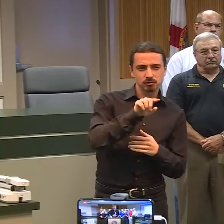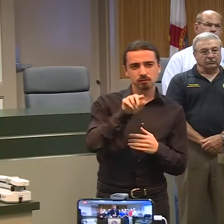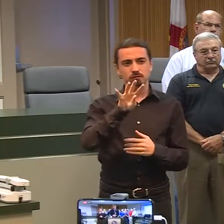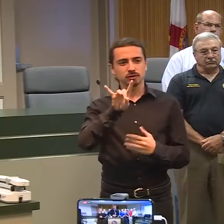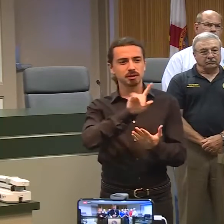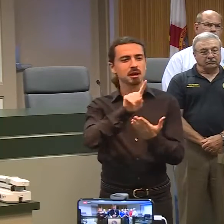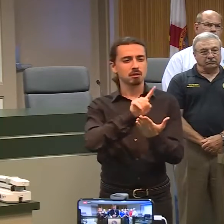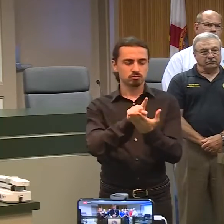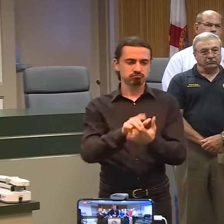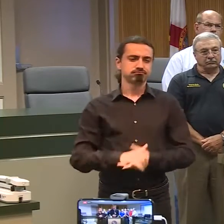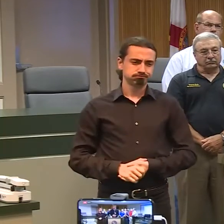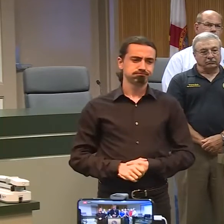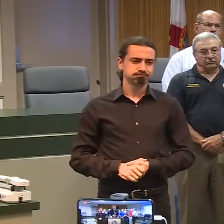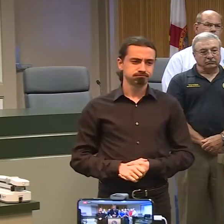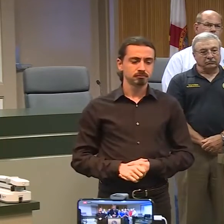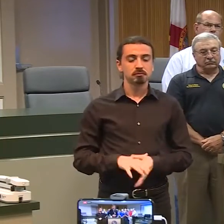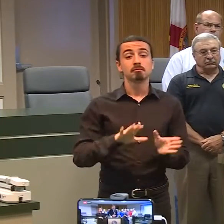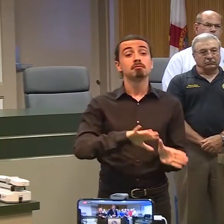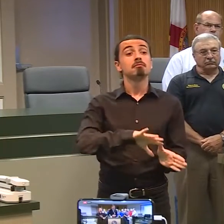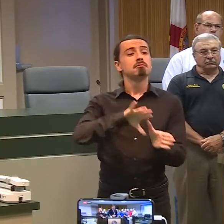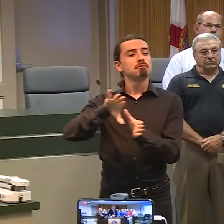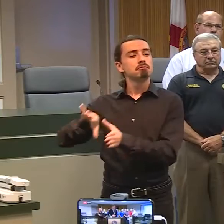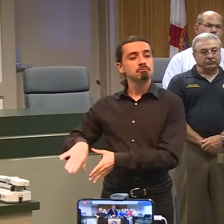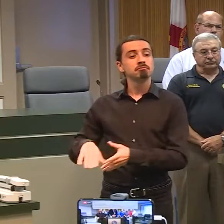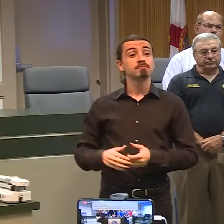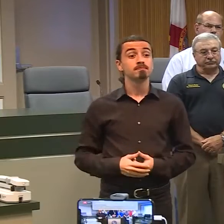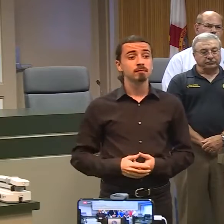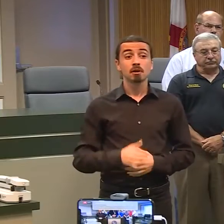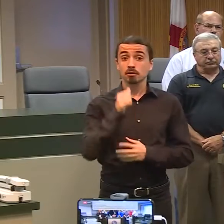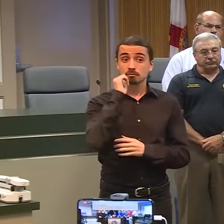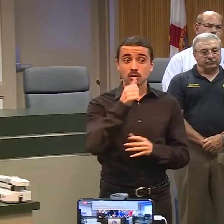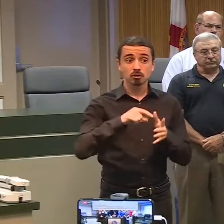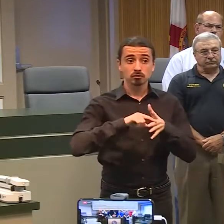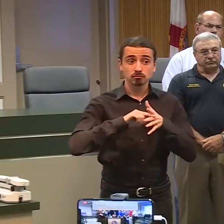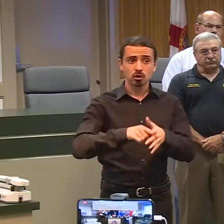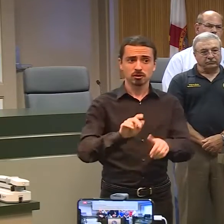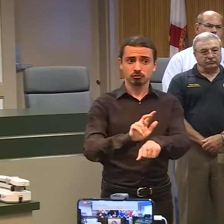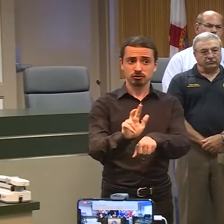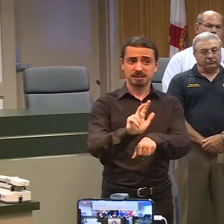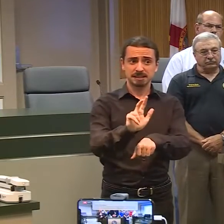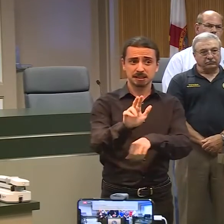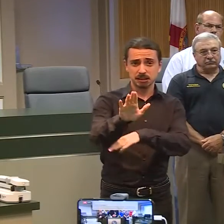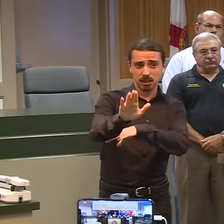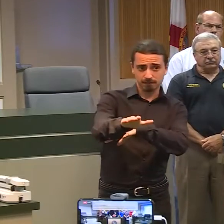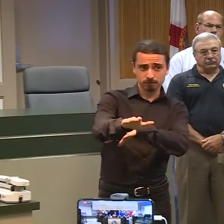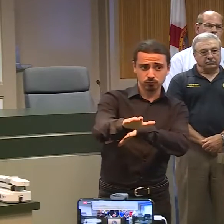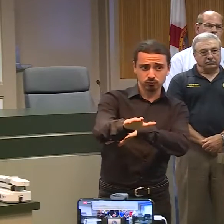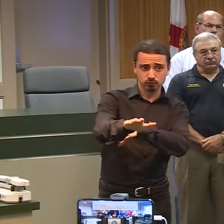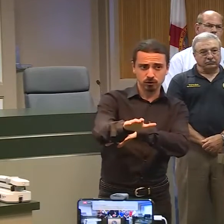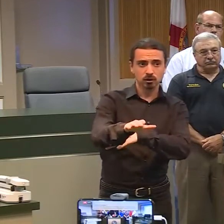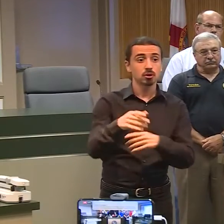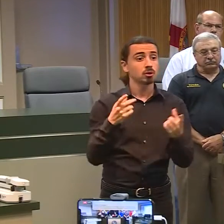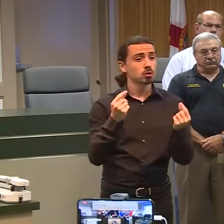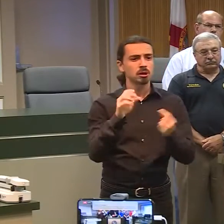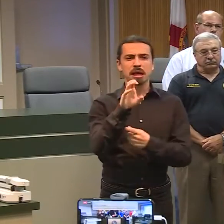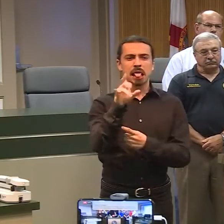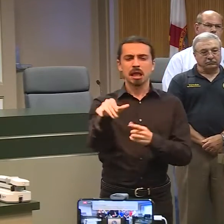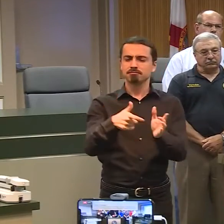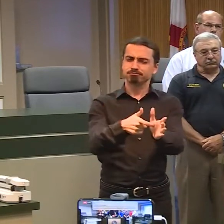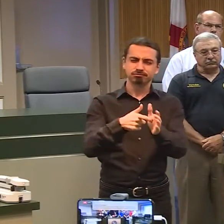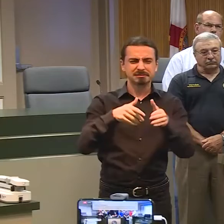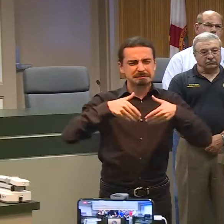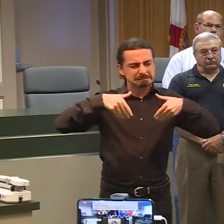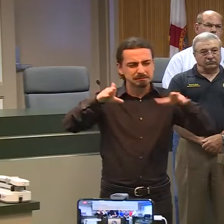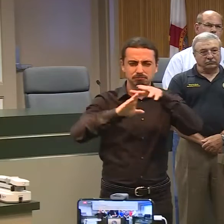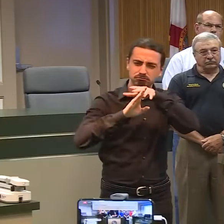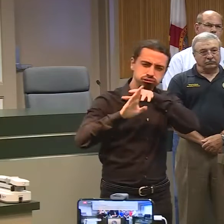said, beginning tomorrow at 3 p.m., Clay County is going to issue a mandatory evacuation for zones